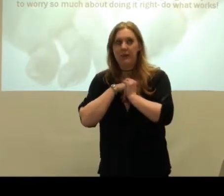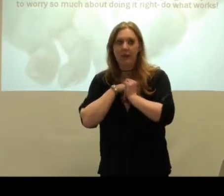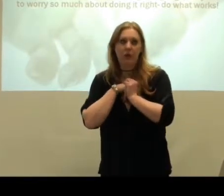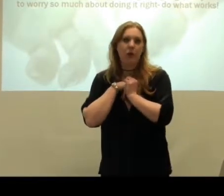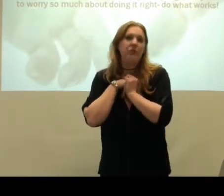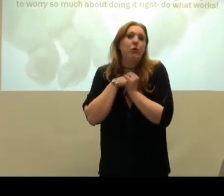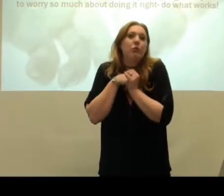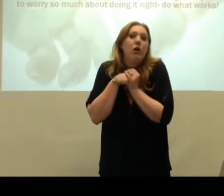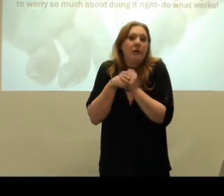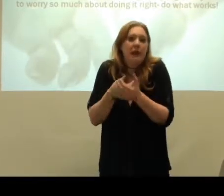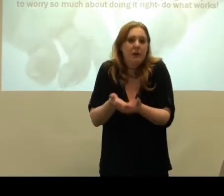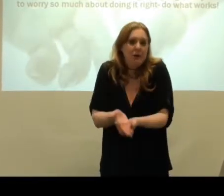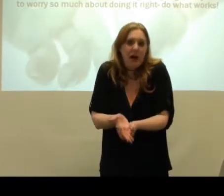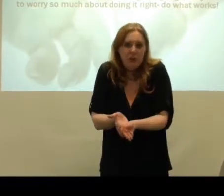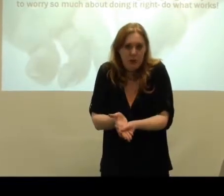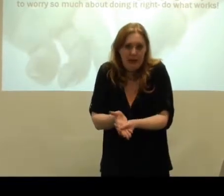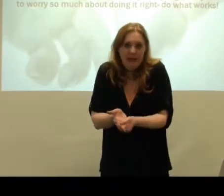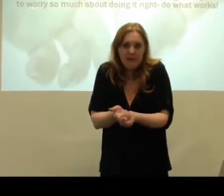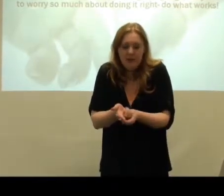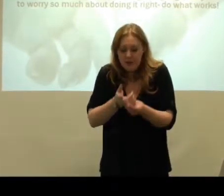that they're going to do it wrong they end up not doing it.